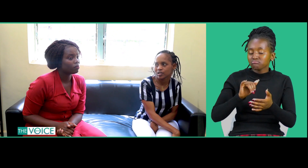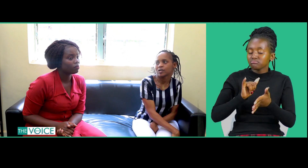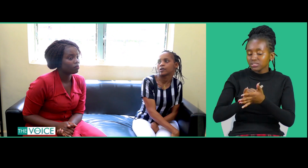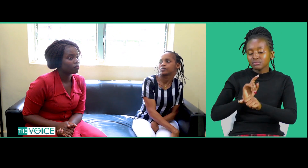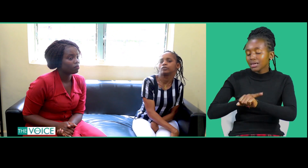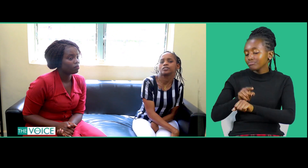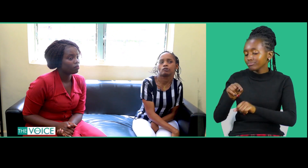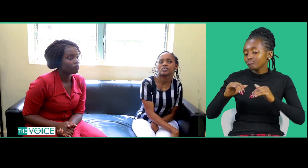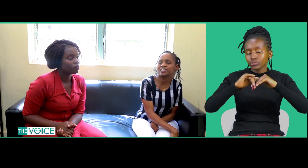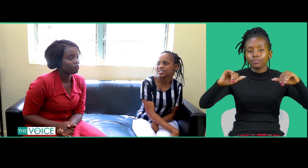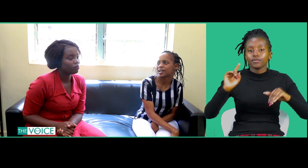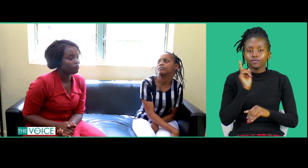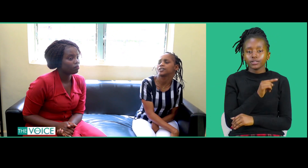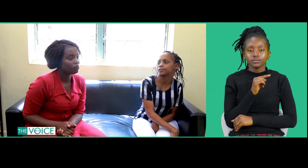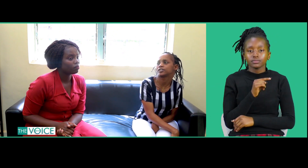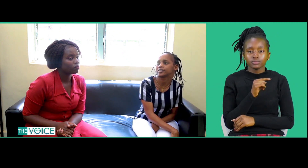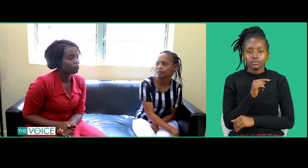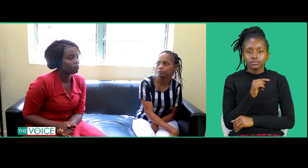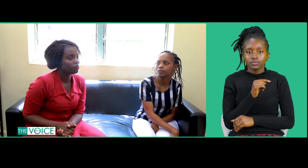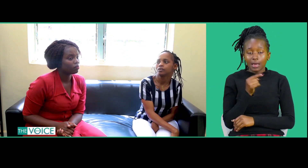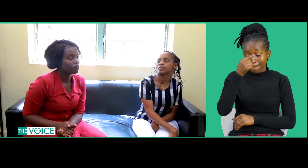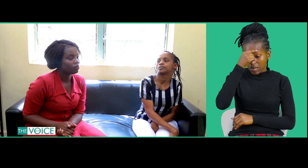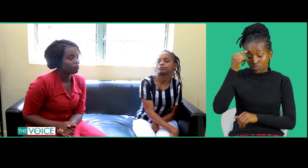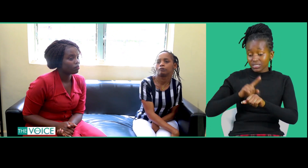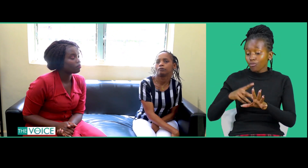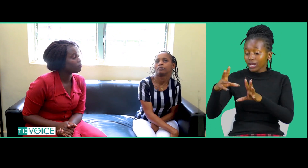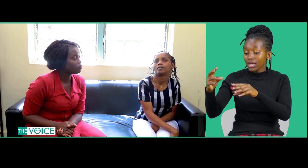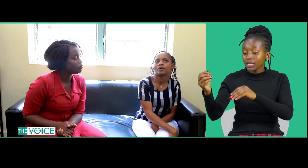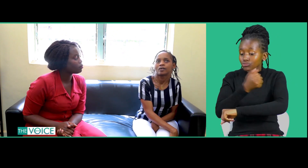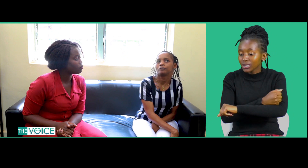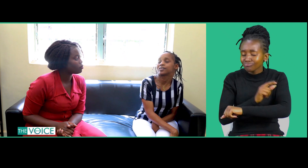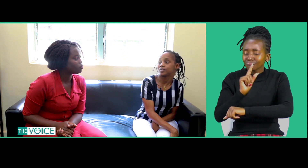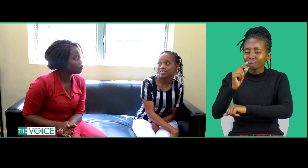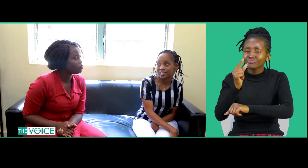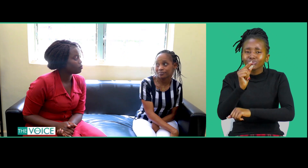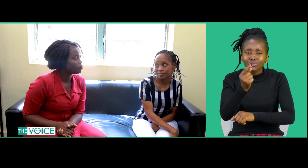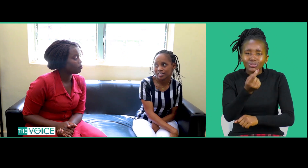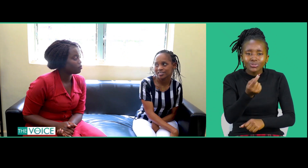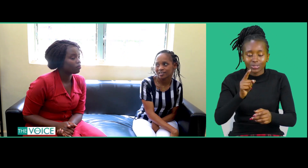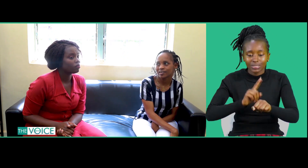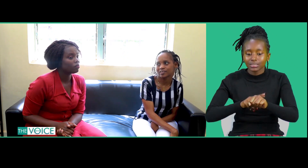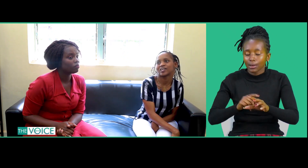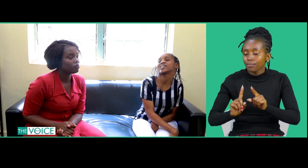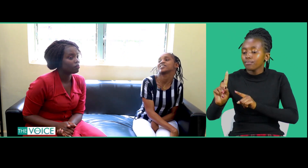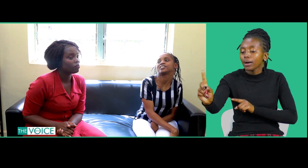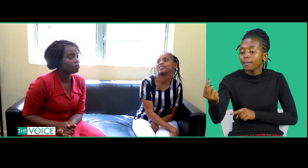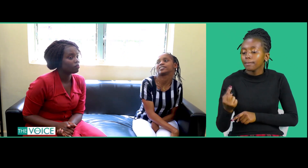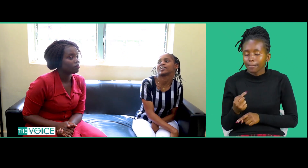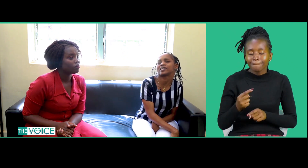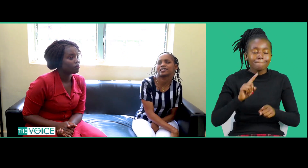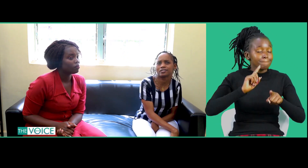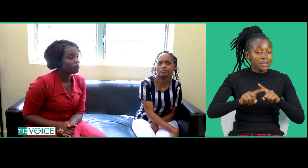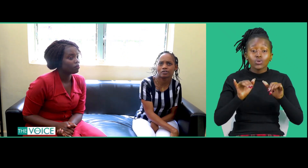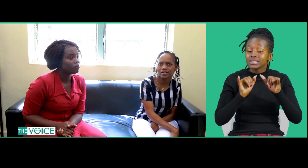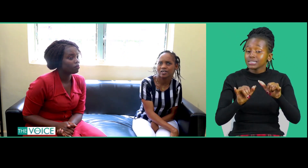schools, which was just a very short time. So, but we are still friends. Nothing changed,